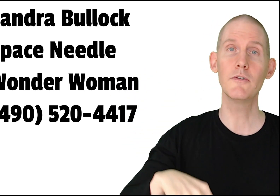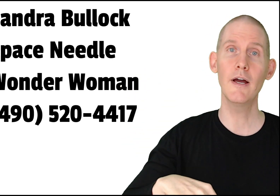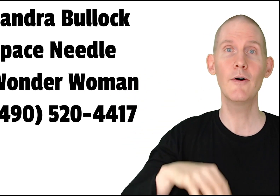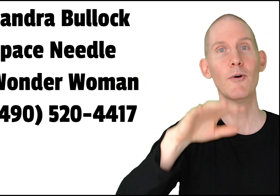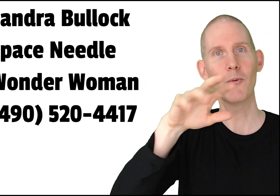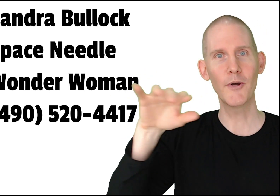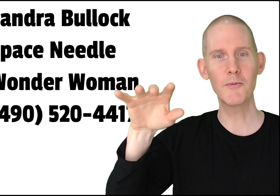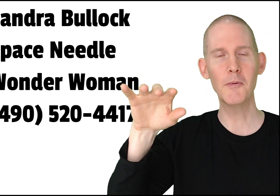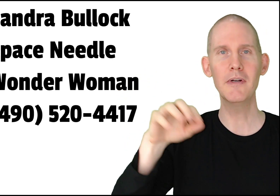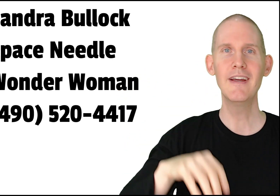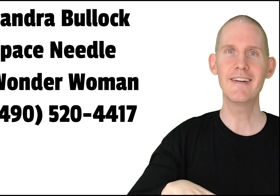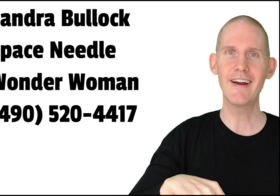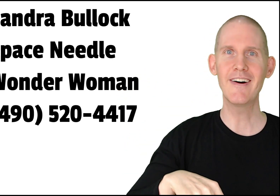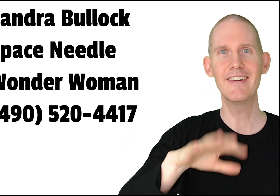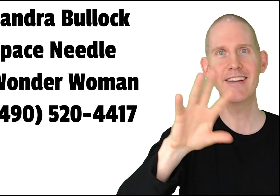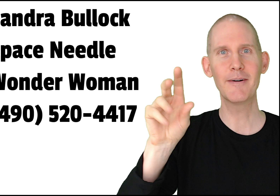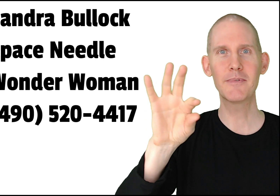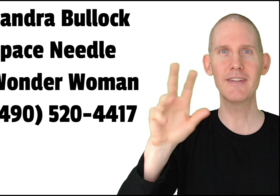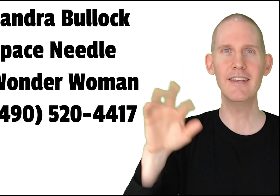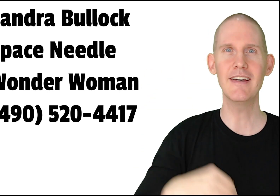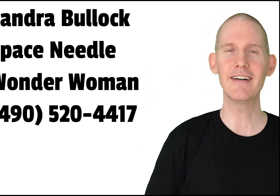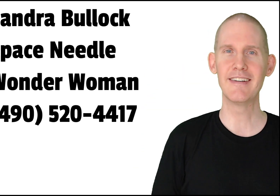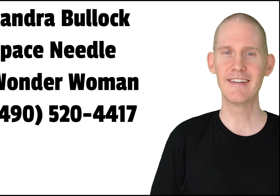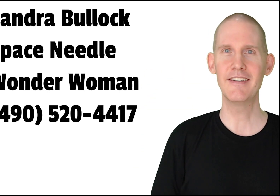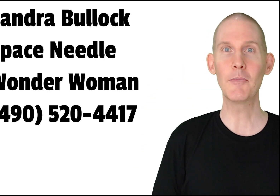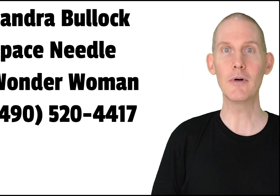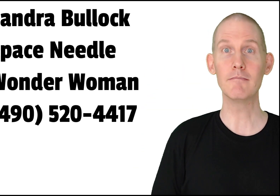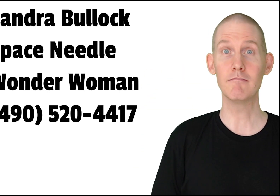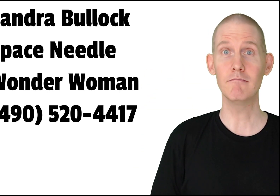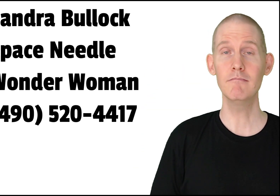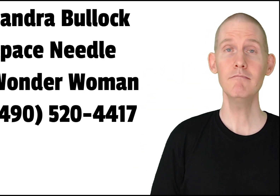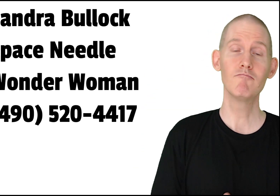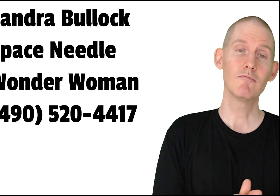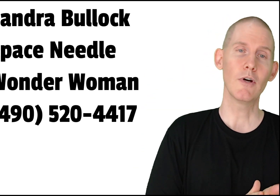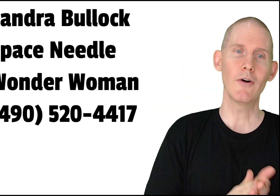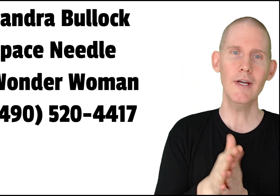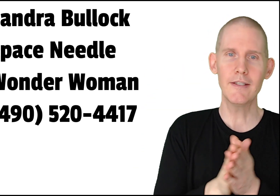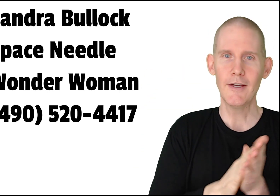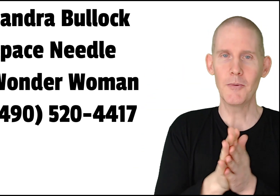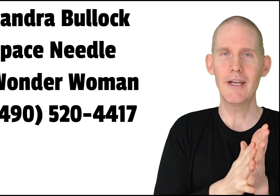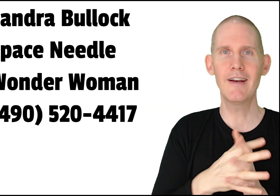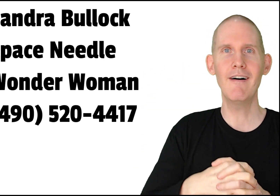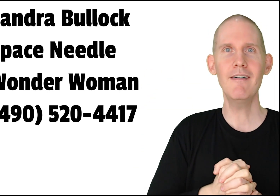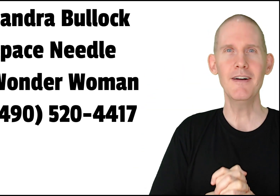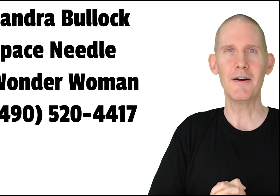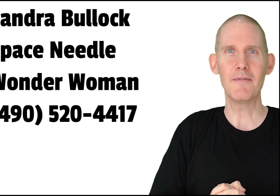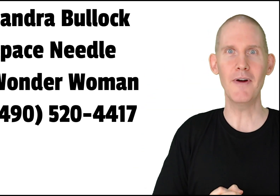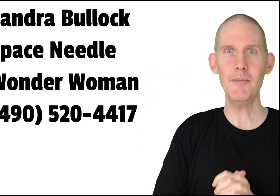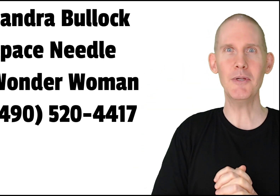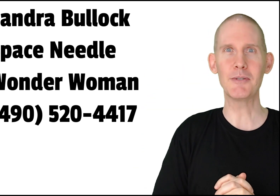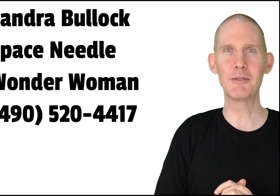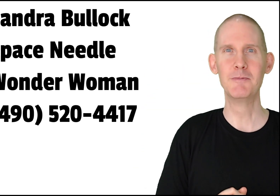down, Wonder Woman, down, and then up to the number. All right, we did it all. Fabulous.